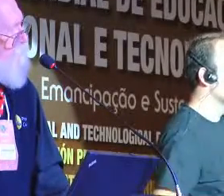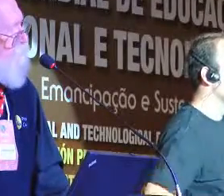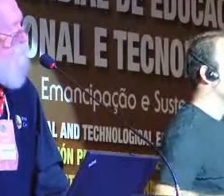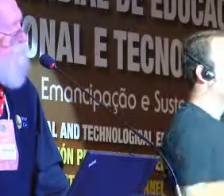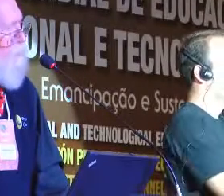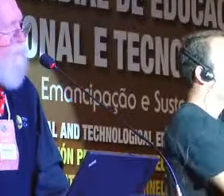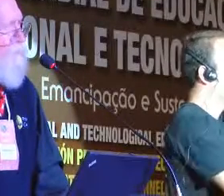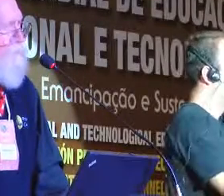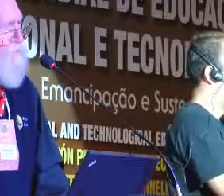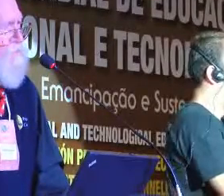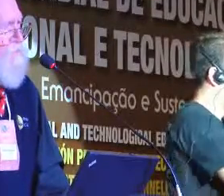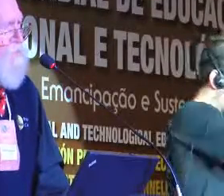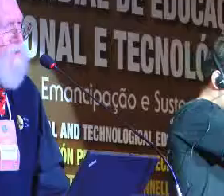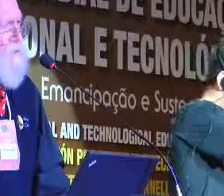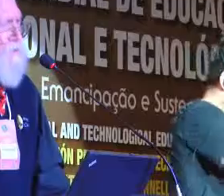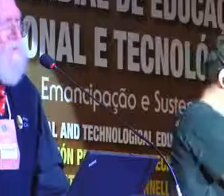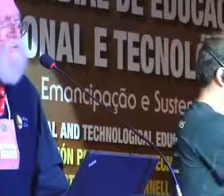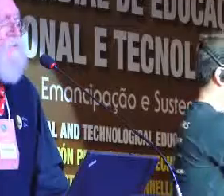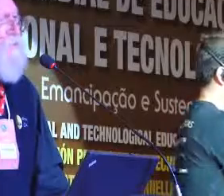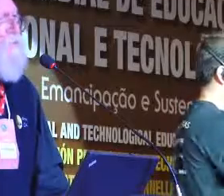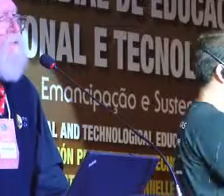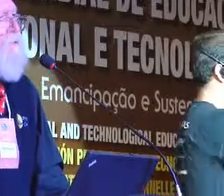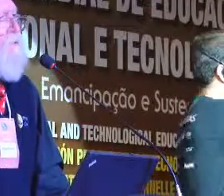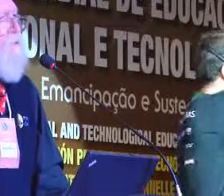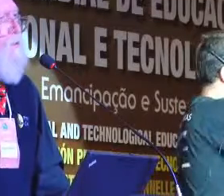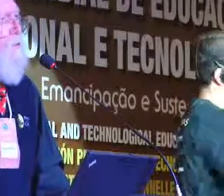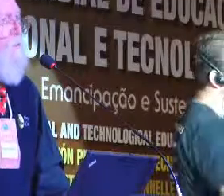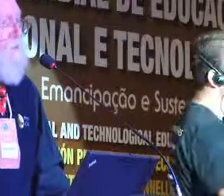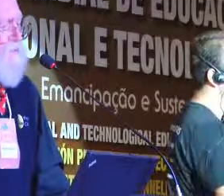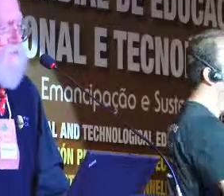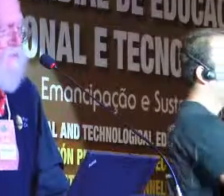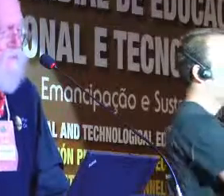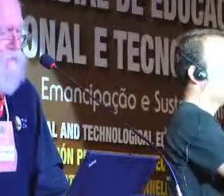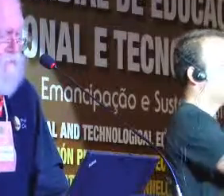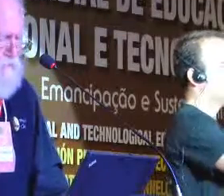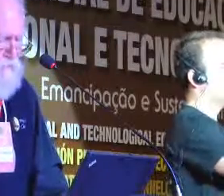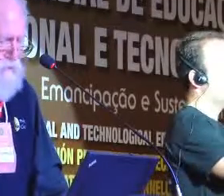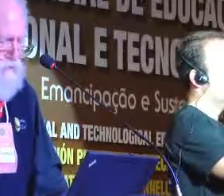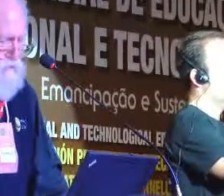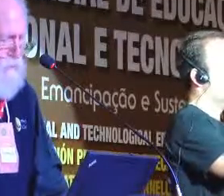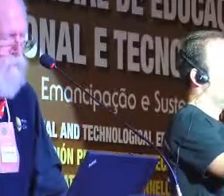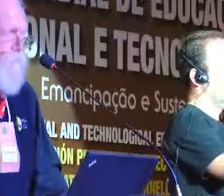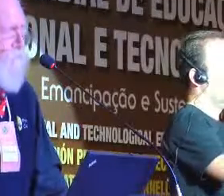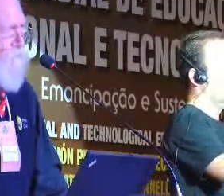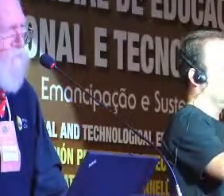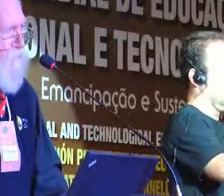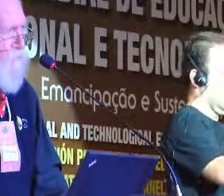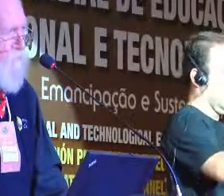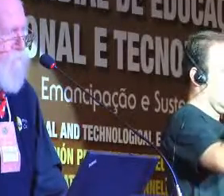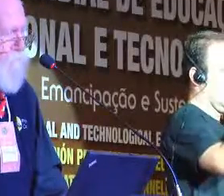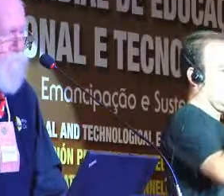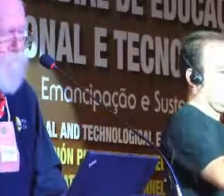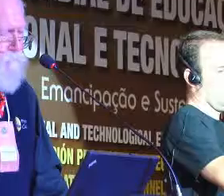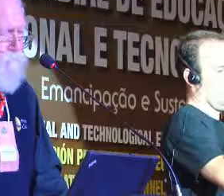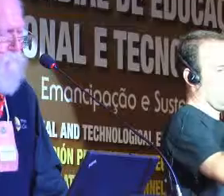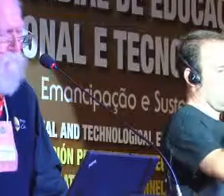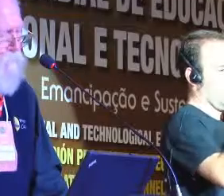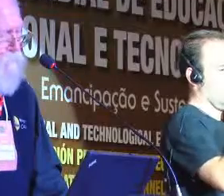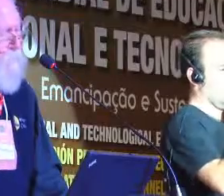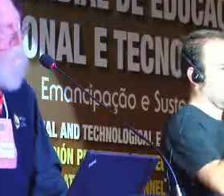bioinformatics, and other research projects. All of this code is available for free.